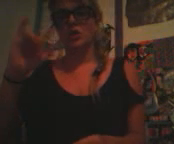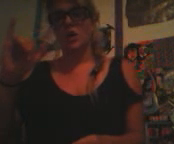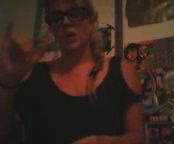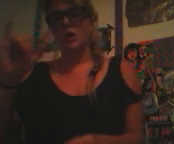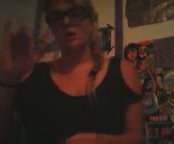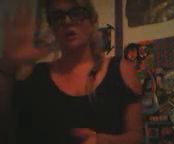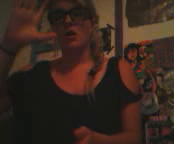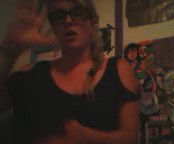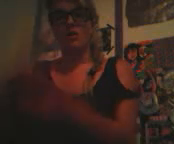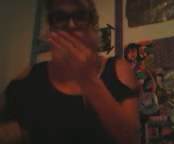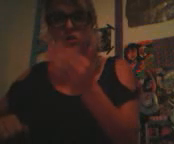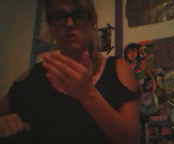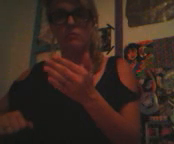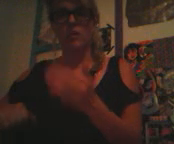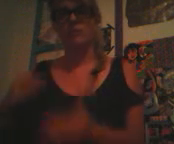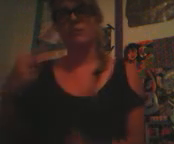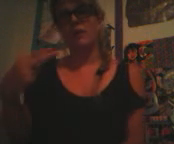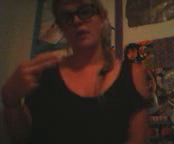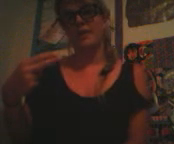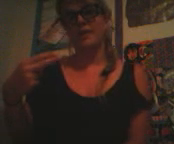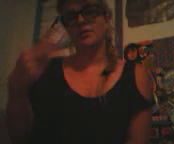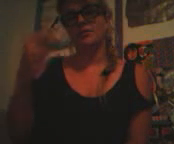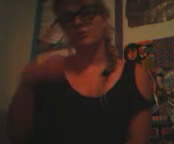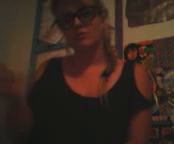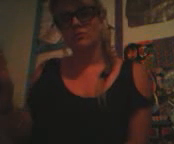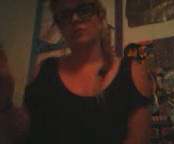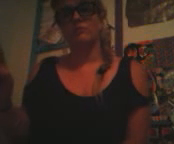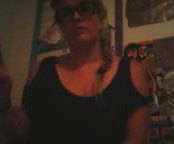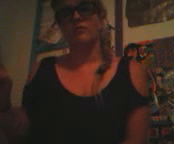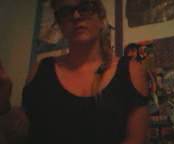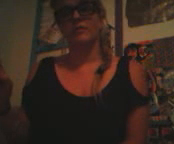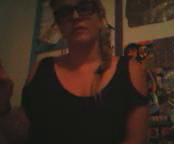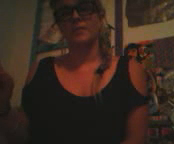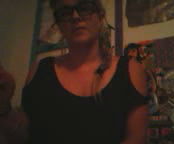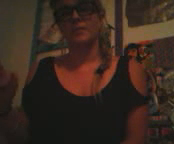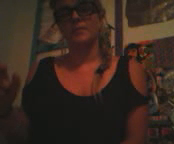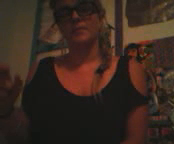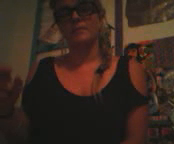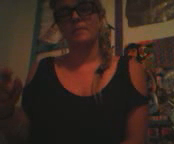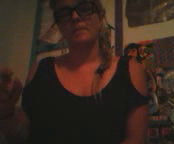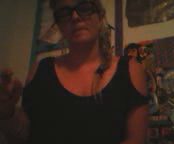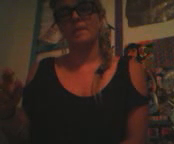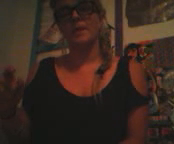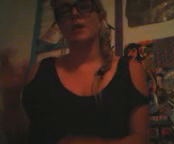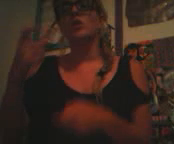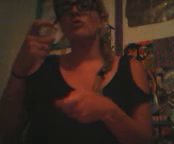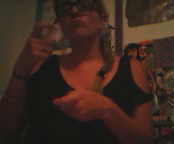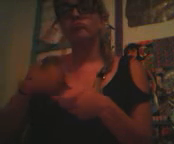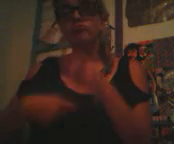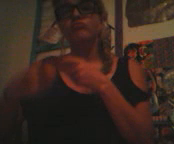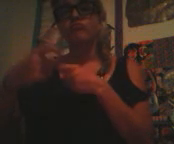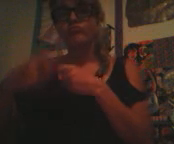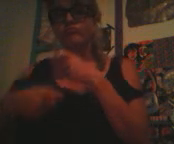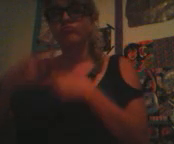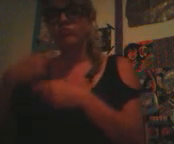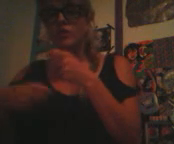H and then be joined with the chlorine in zinc chloride. The H, which was originally